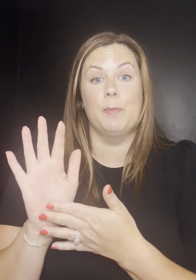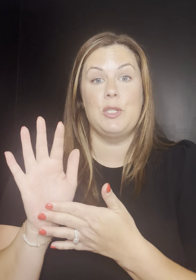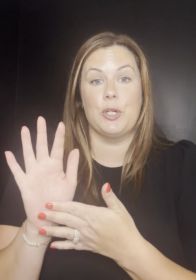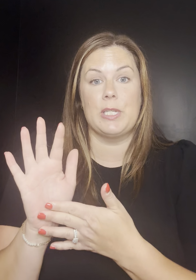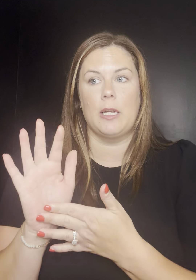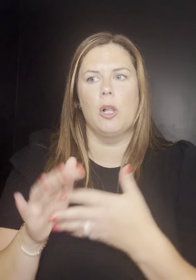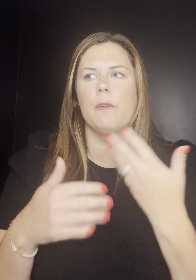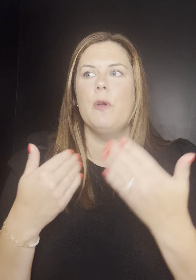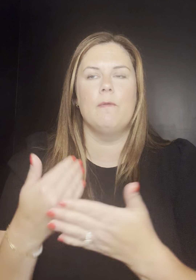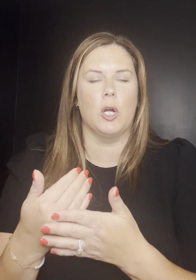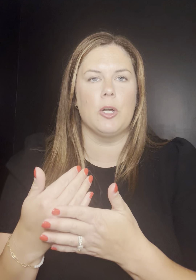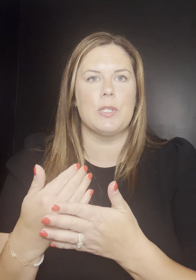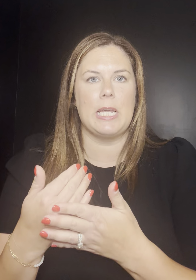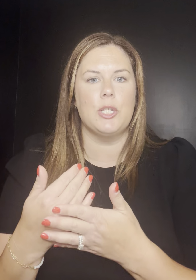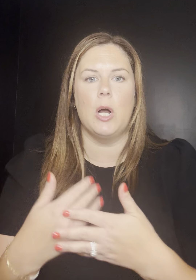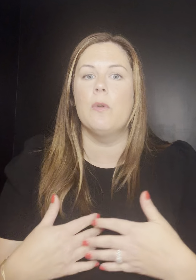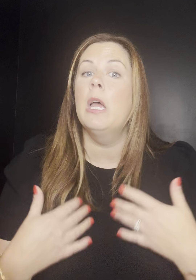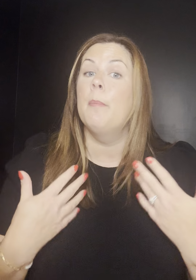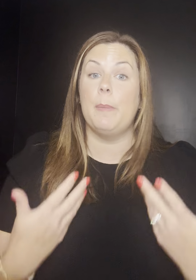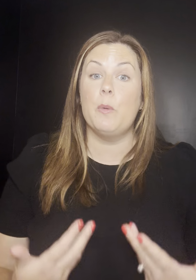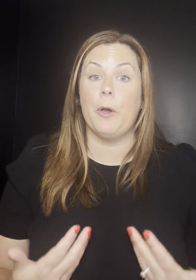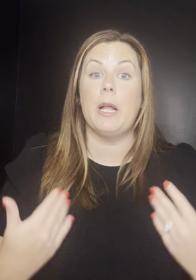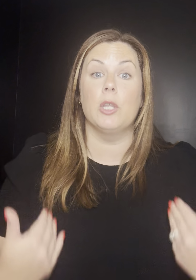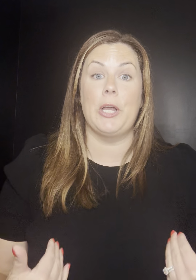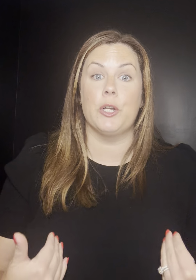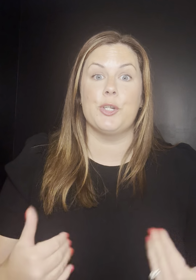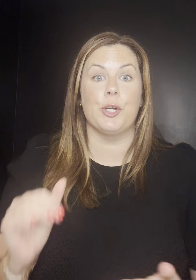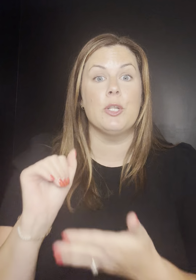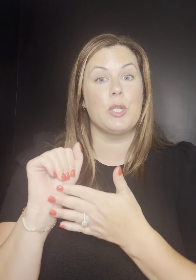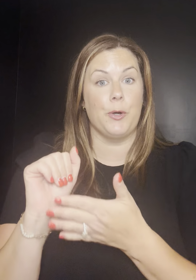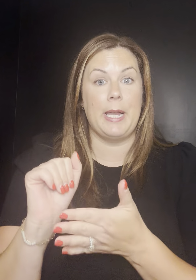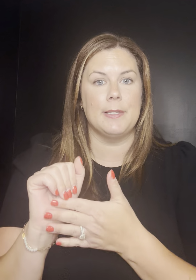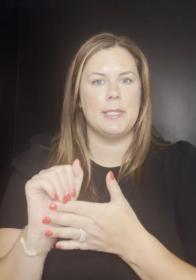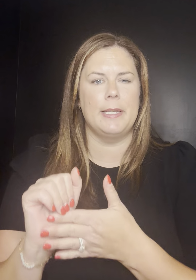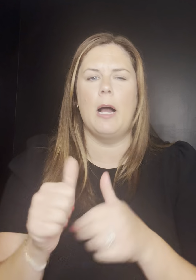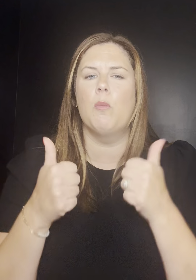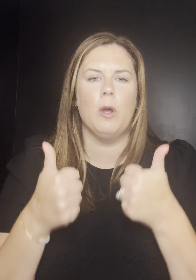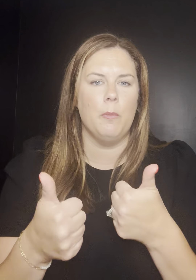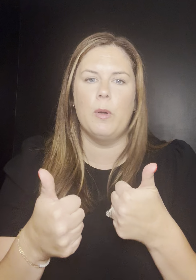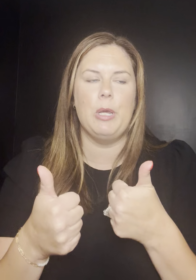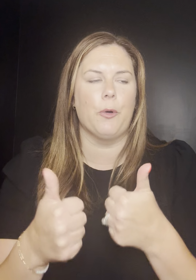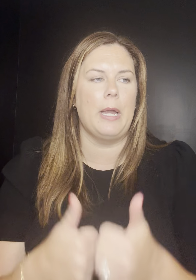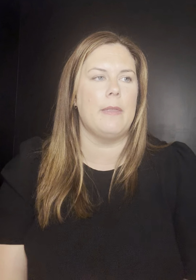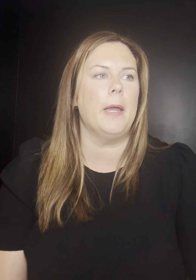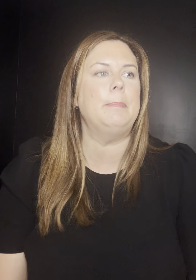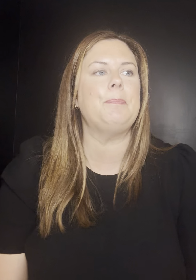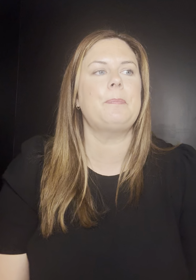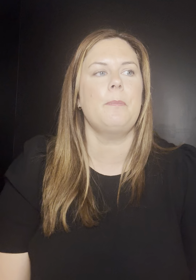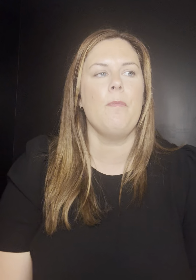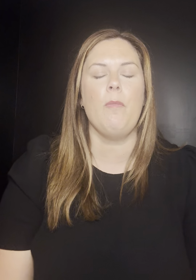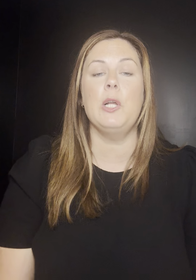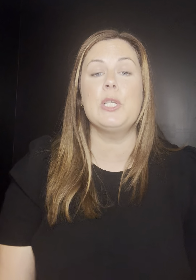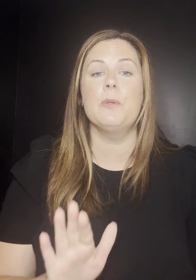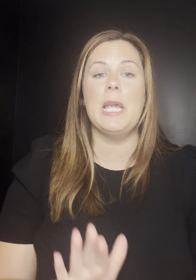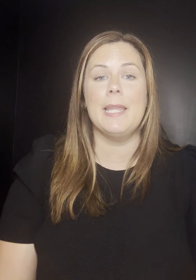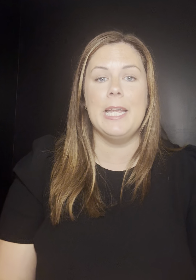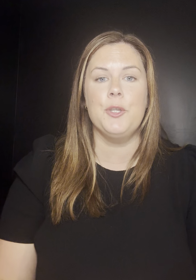your skin color. If you have darker skin tone, maybe wearing a lighter shirt so your hands stand out more would be a great thing. So take the hand you write